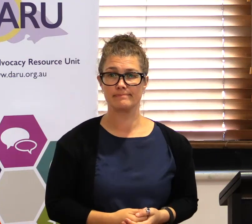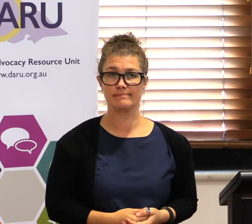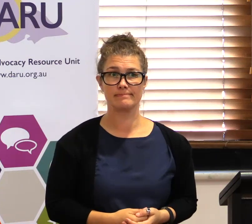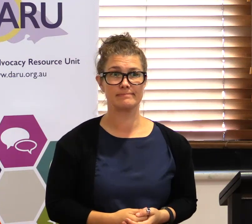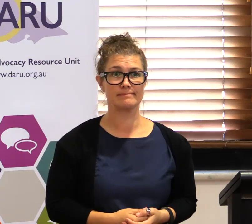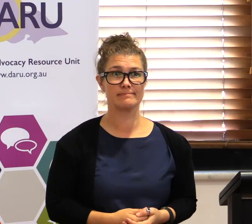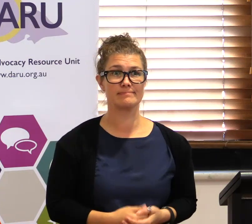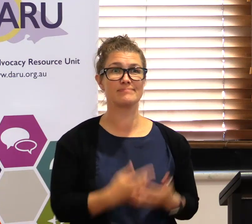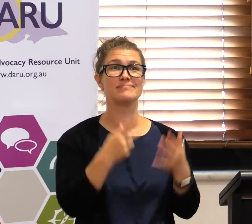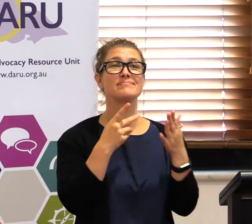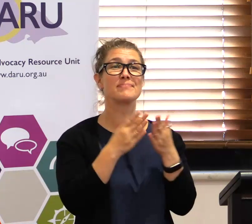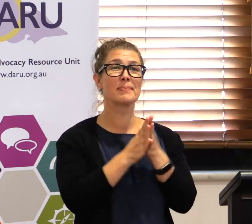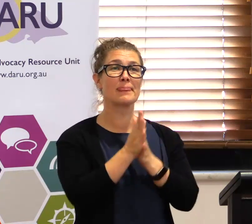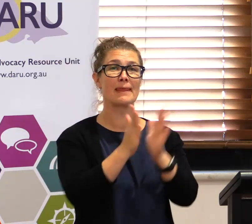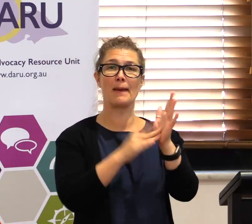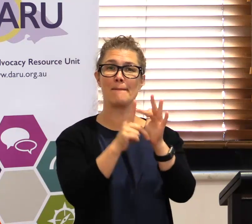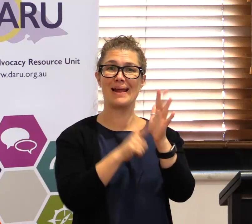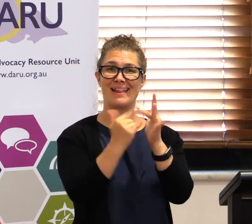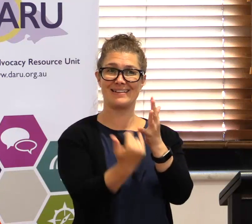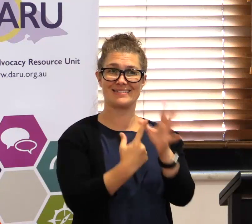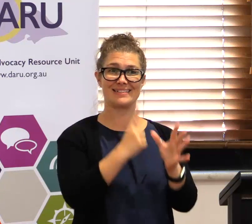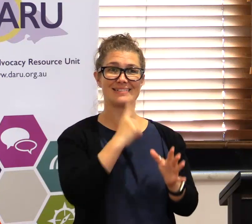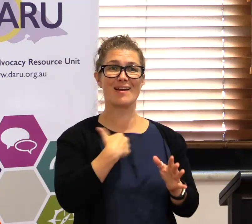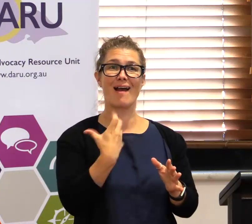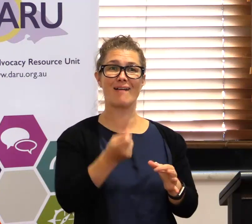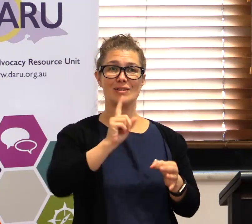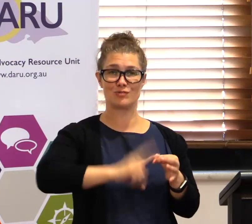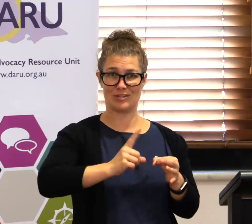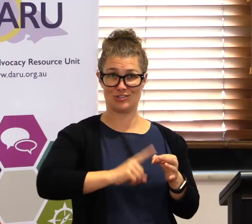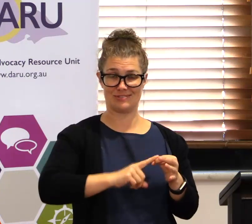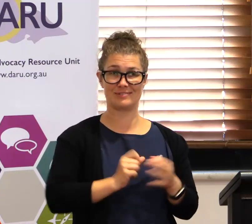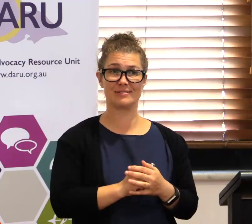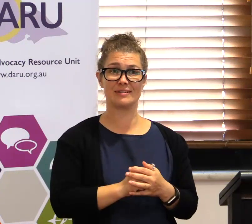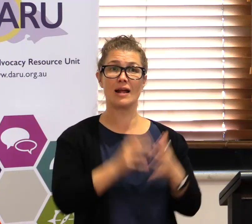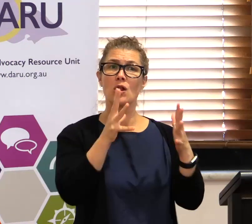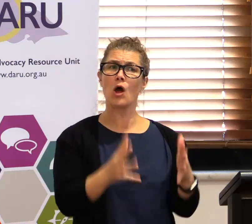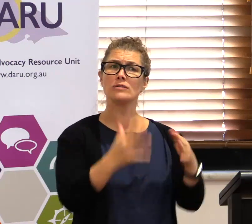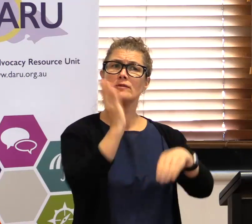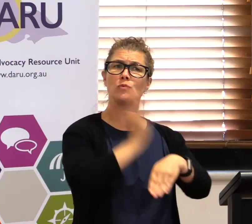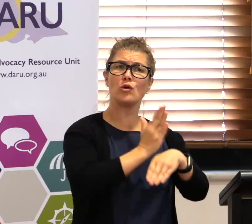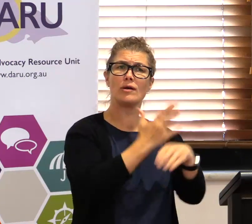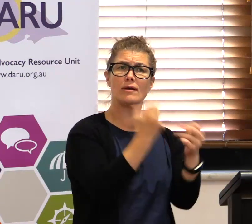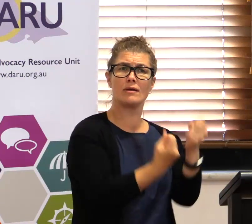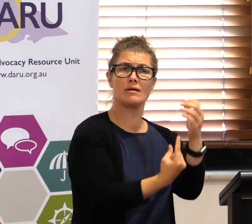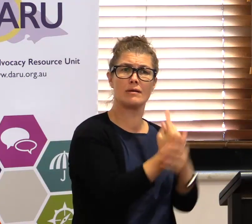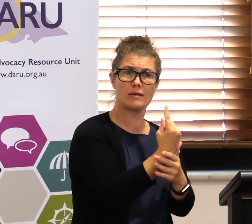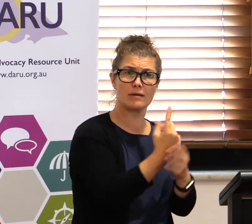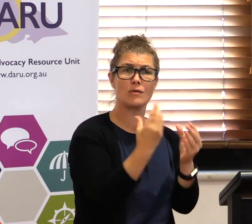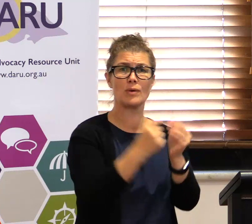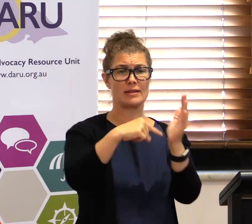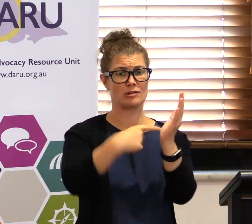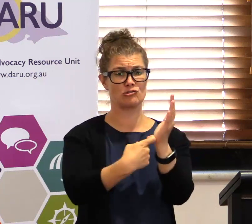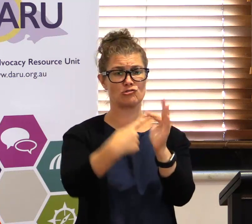I have a quick question for you, Scott. You know how there's a lot of work happening around with the